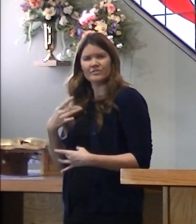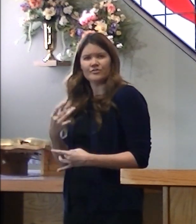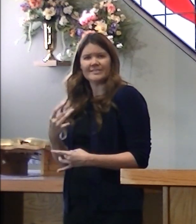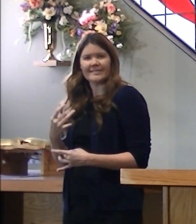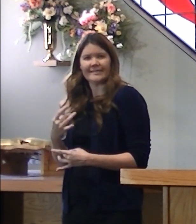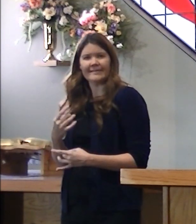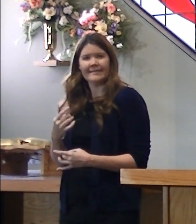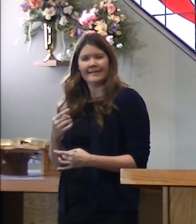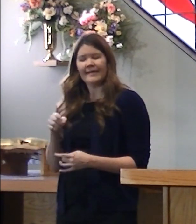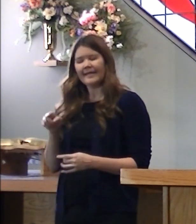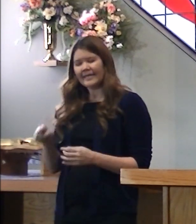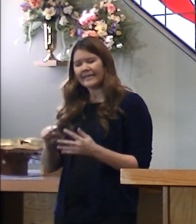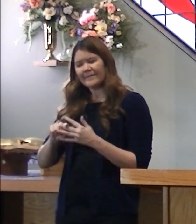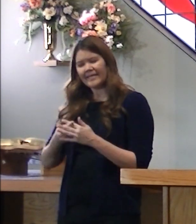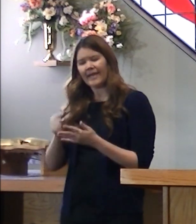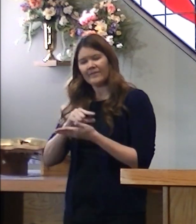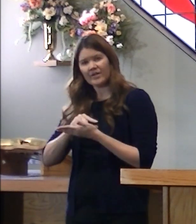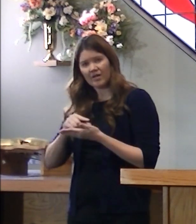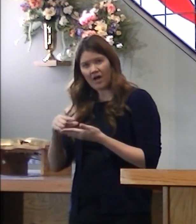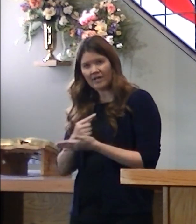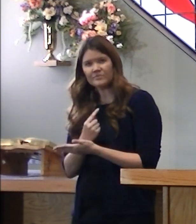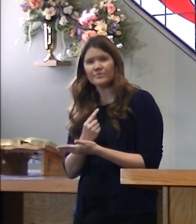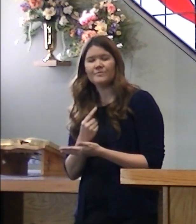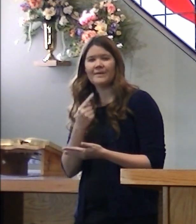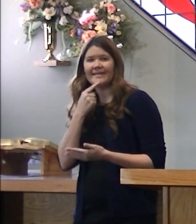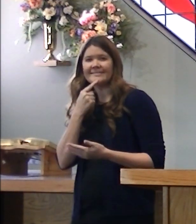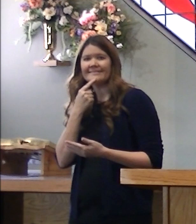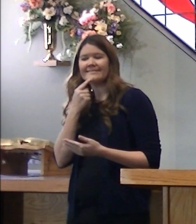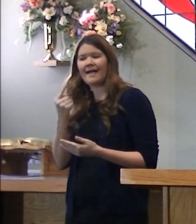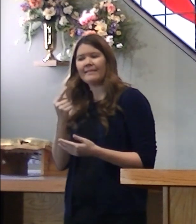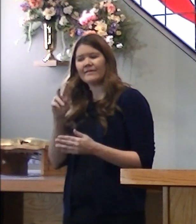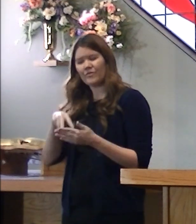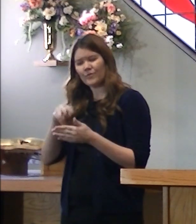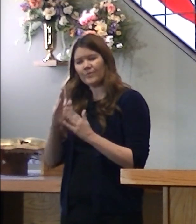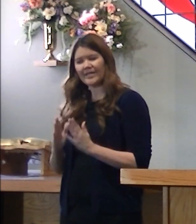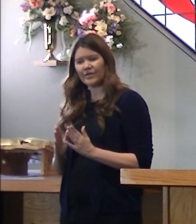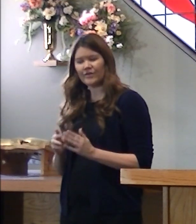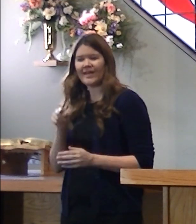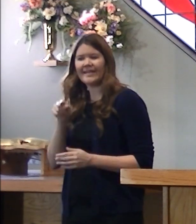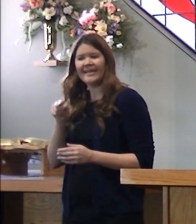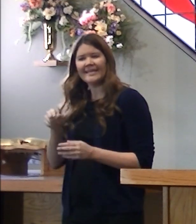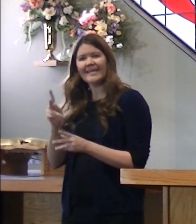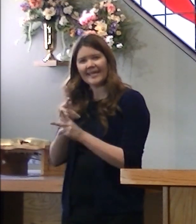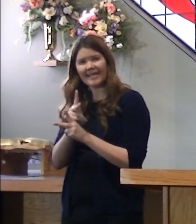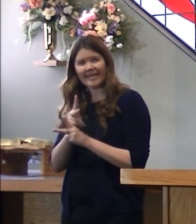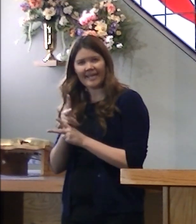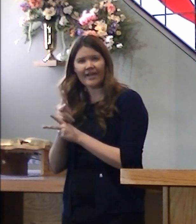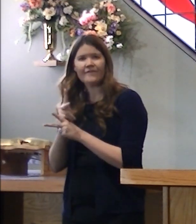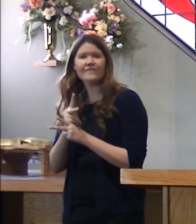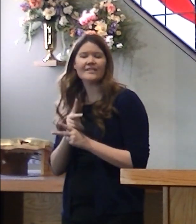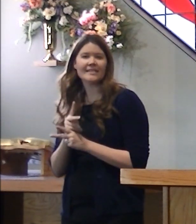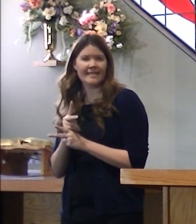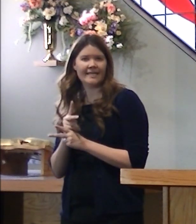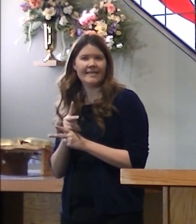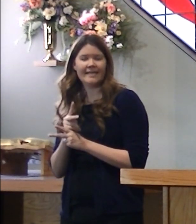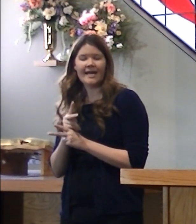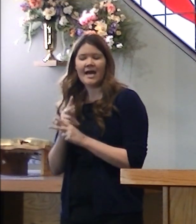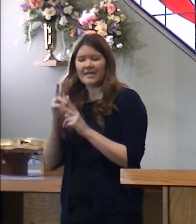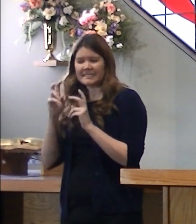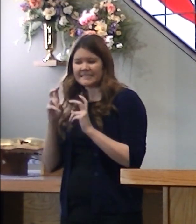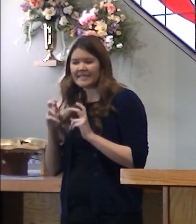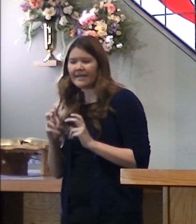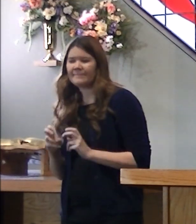He began his gospel by telling his reader that he had carefully made an